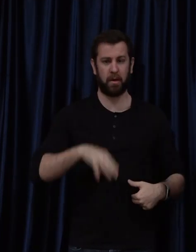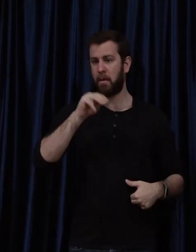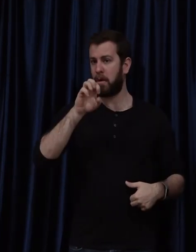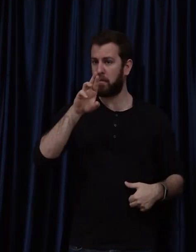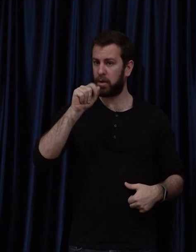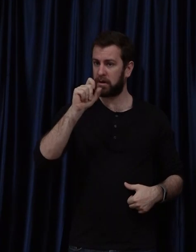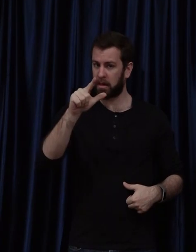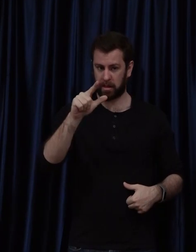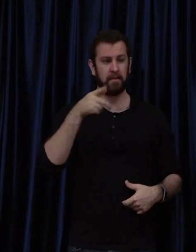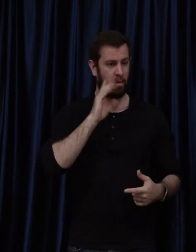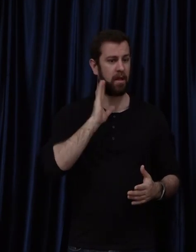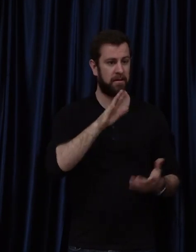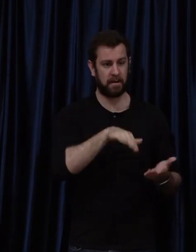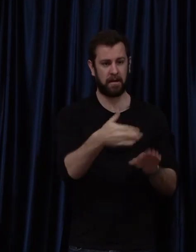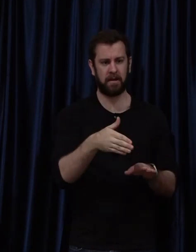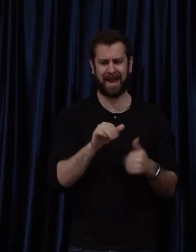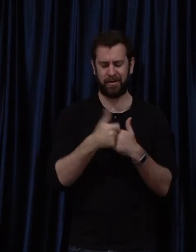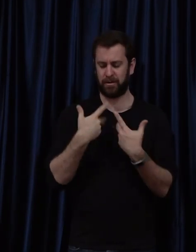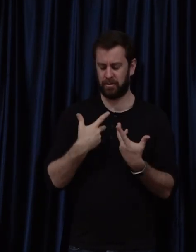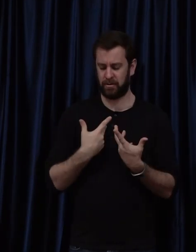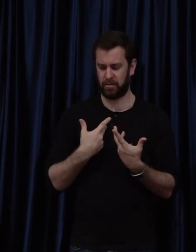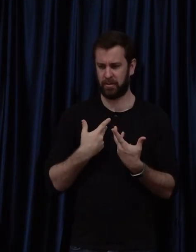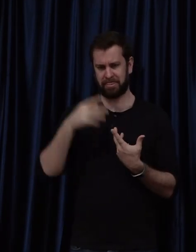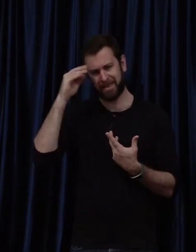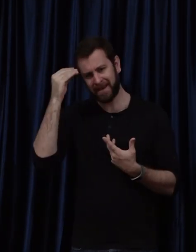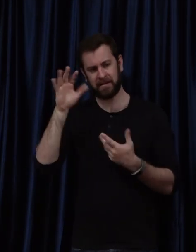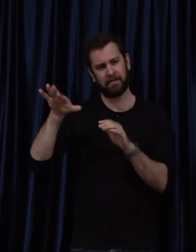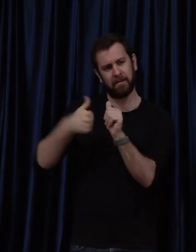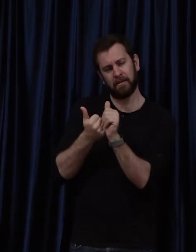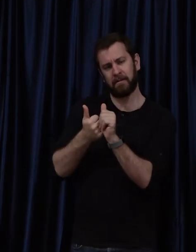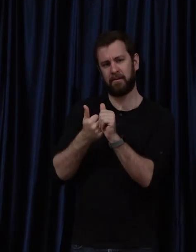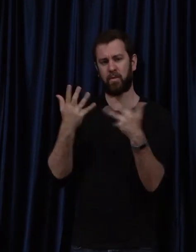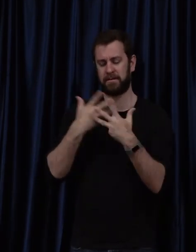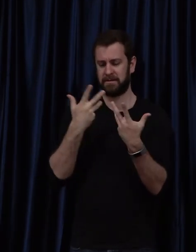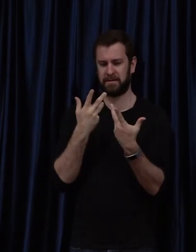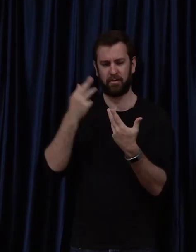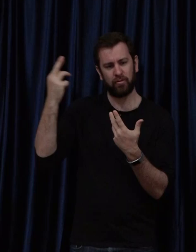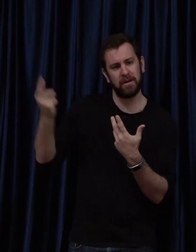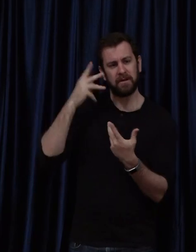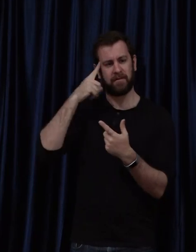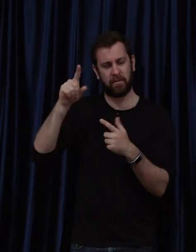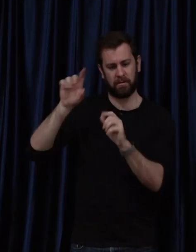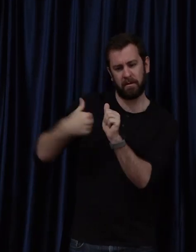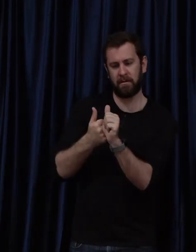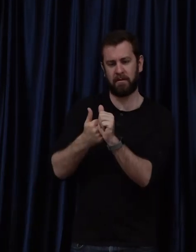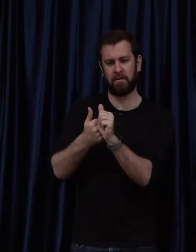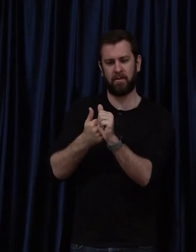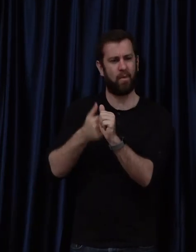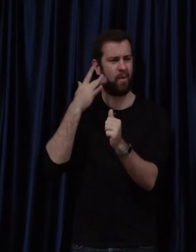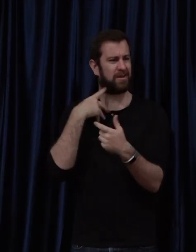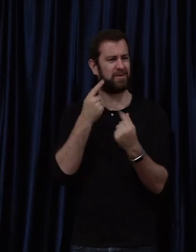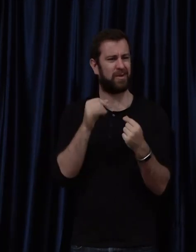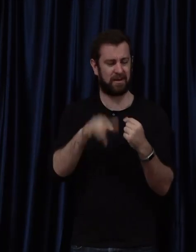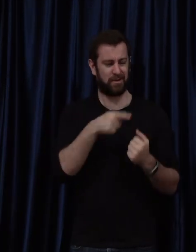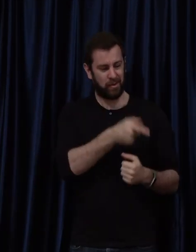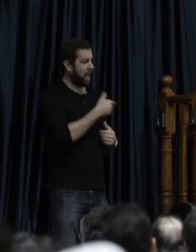courage? What's the psychology? What's the thinking? What's the vision? What's the mechanism? What's the stimulation? I mean, you're a human, you're a mortal,